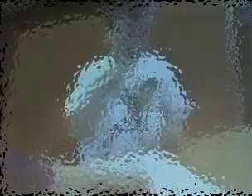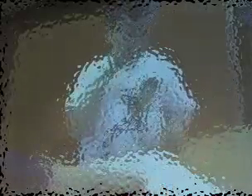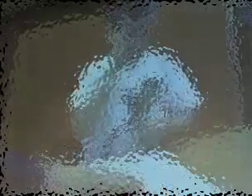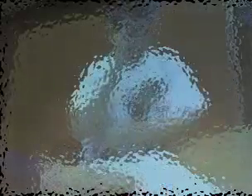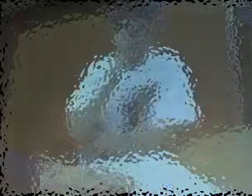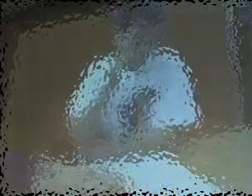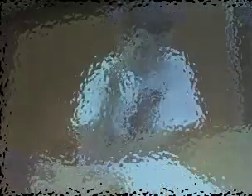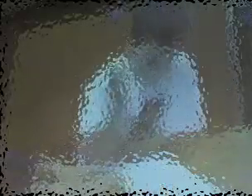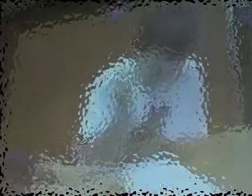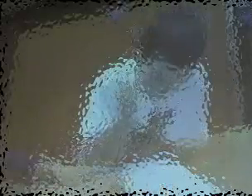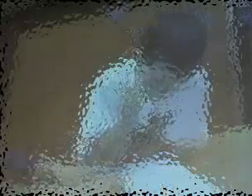pig,